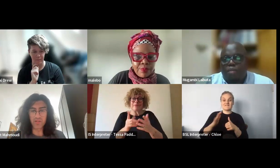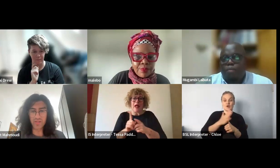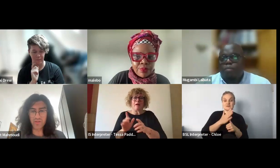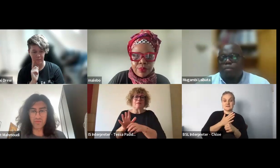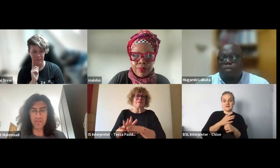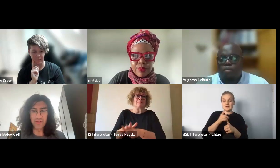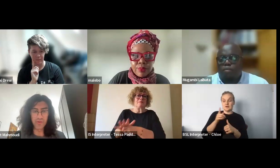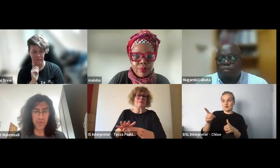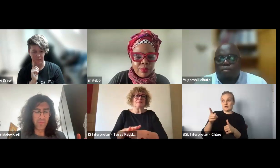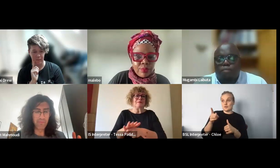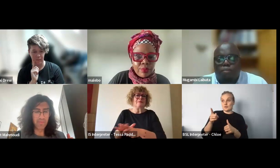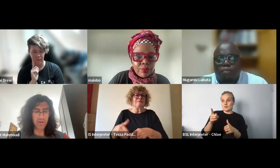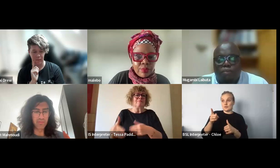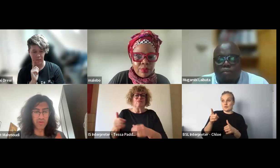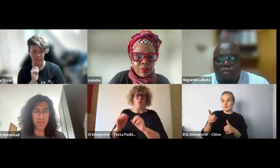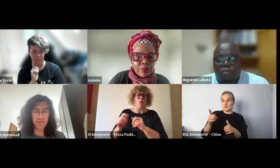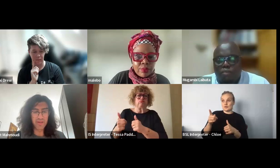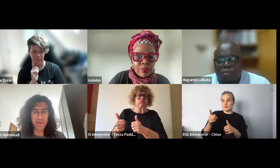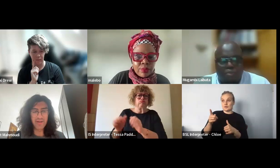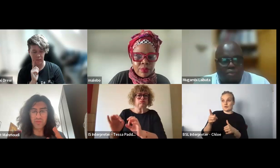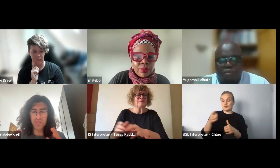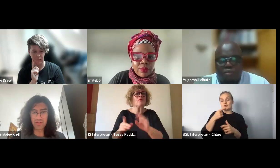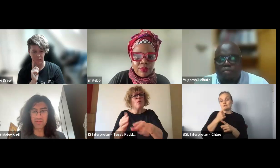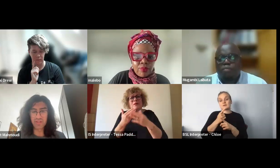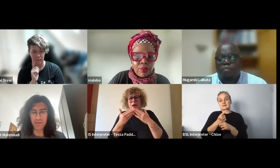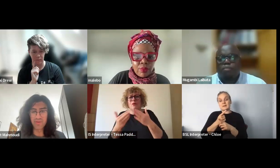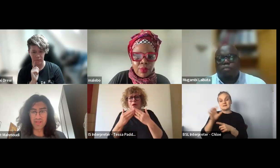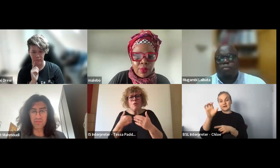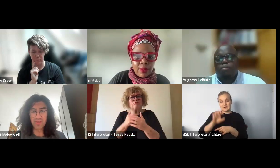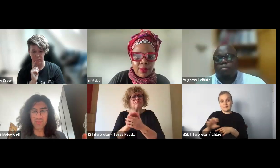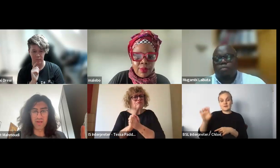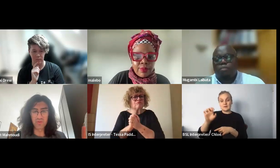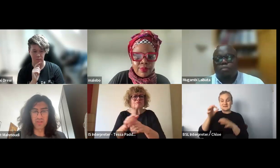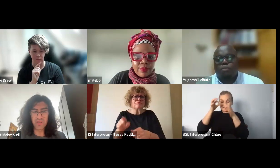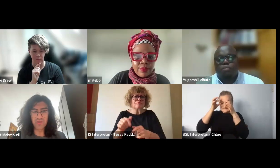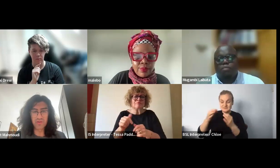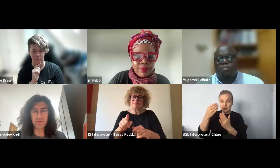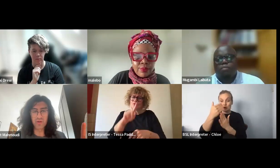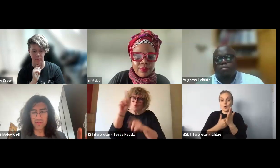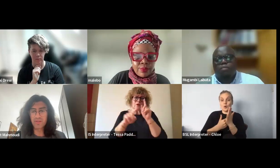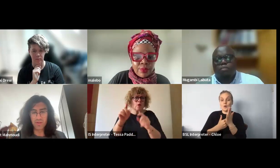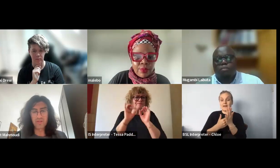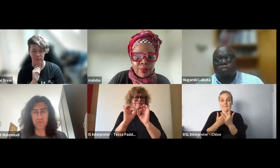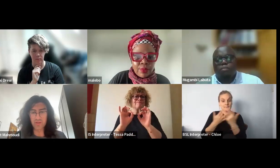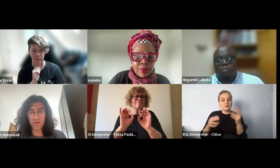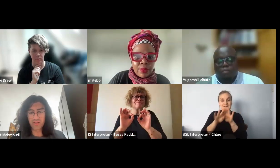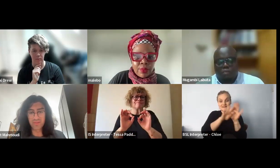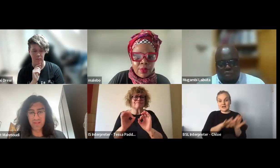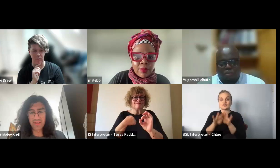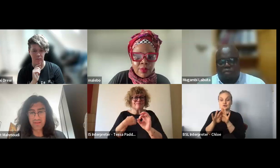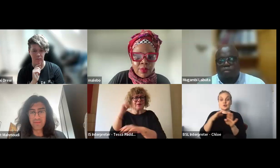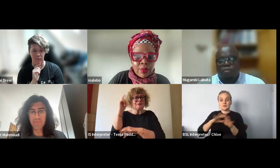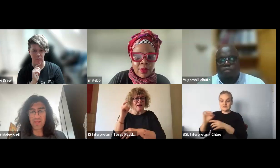even in the context of the EU, with the EU AI Act, there was significant lobbying taking place by multinationals who obviously wanted to bring their